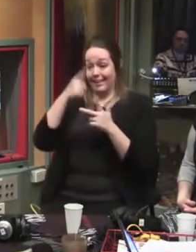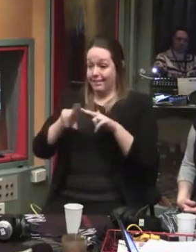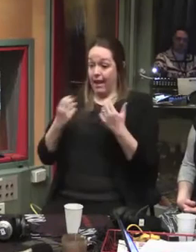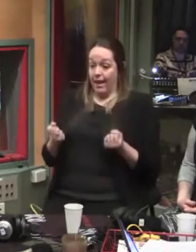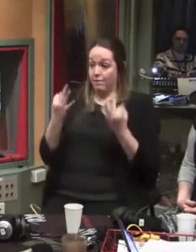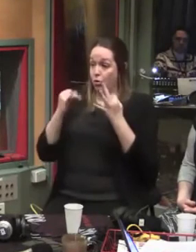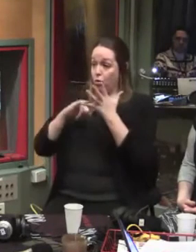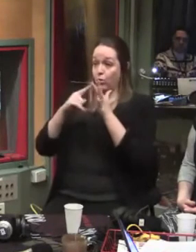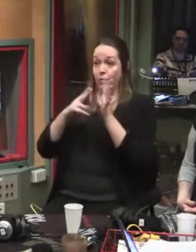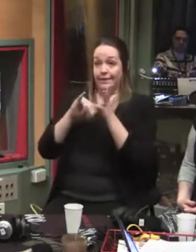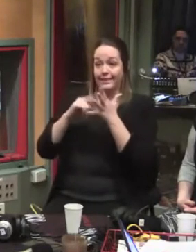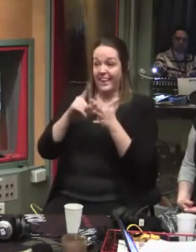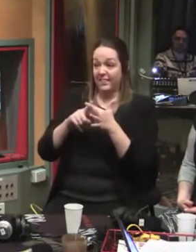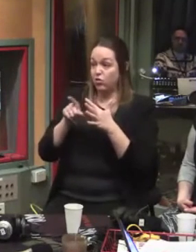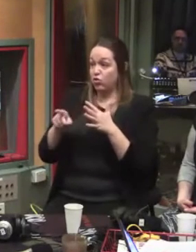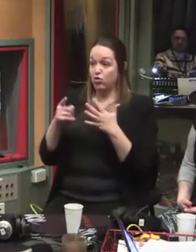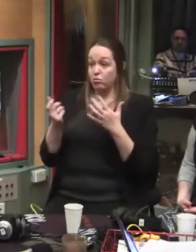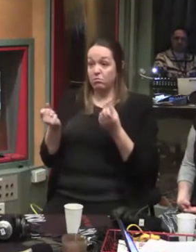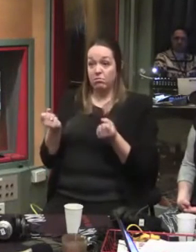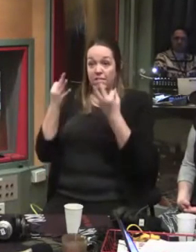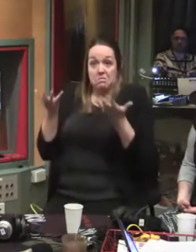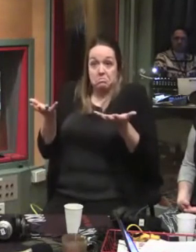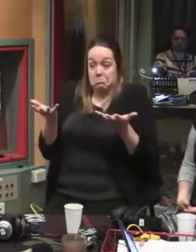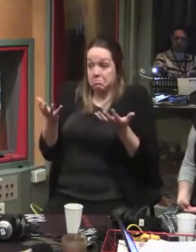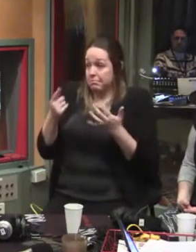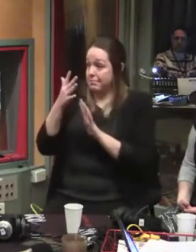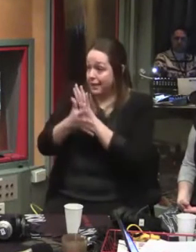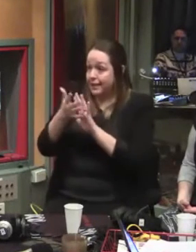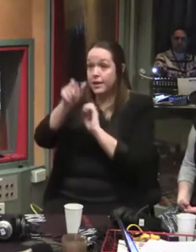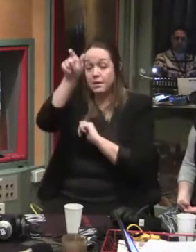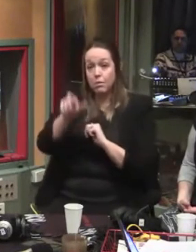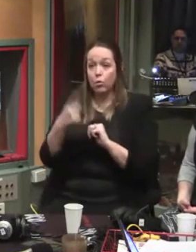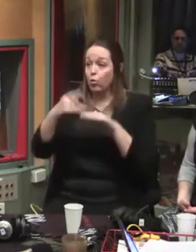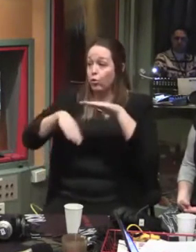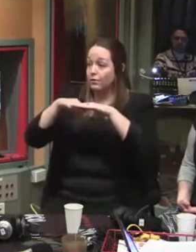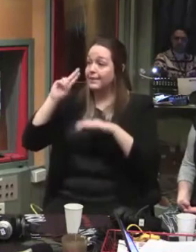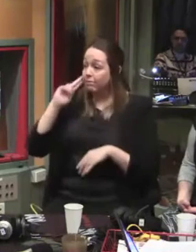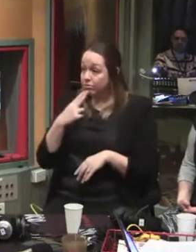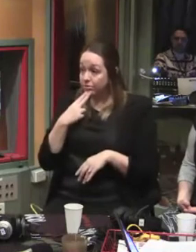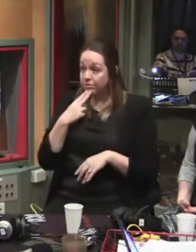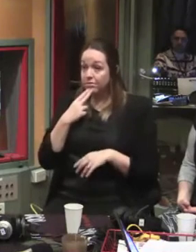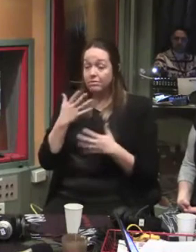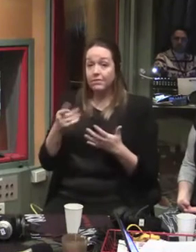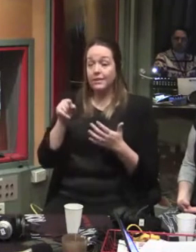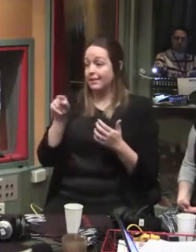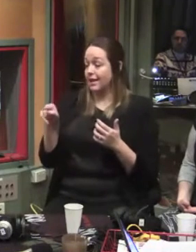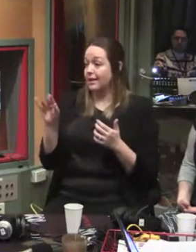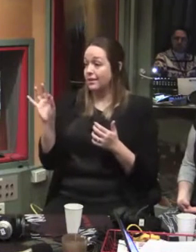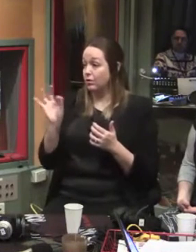sense, you don't have it. So, someone who is completely deaf